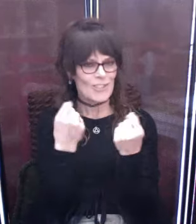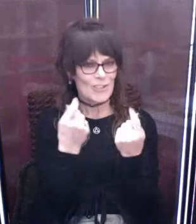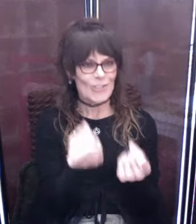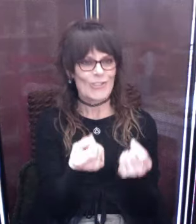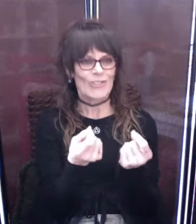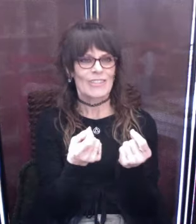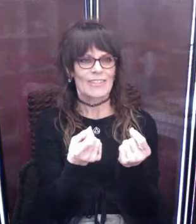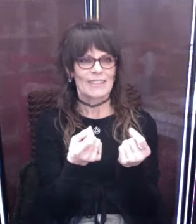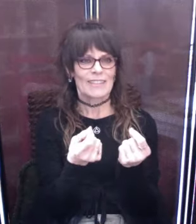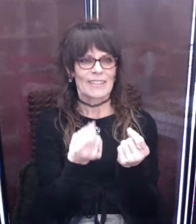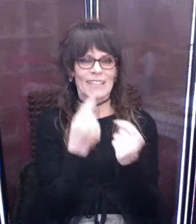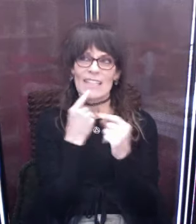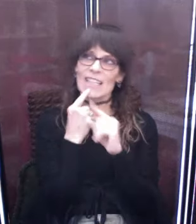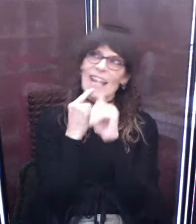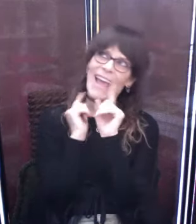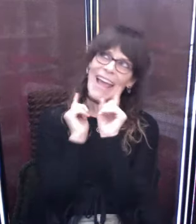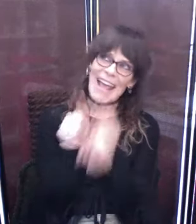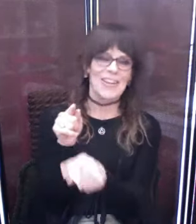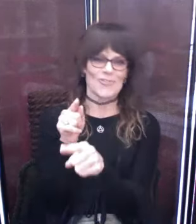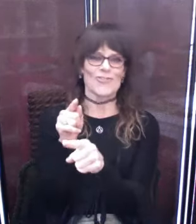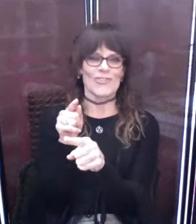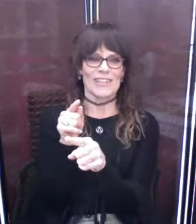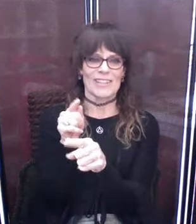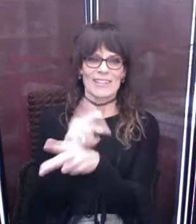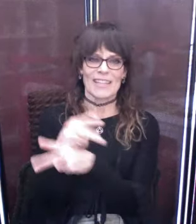And he had answered it. "Take care of the girls, Jim."